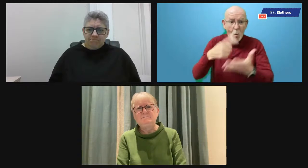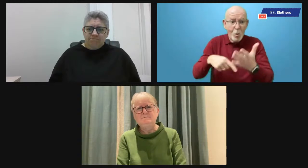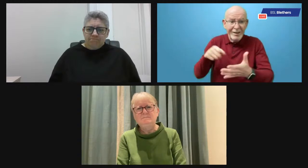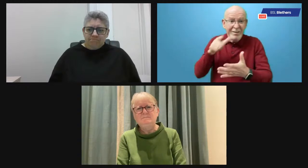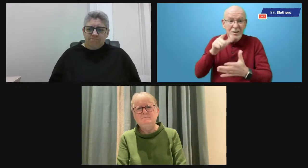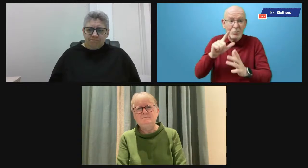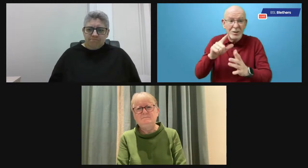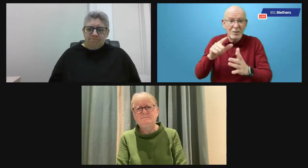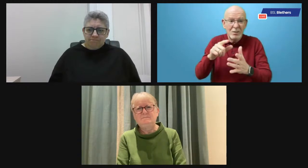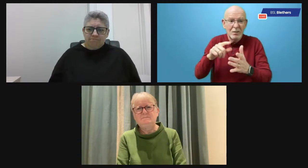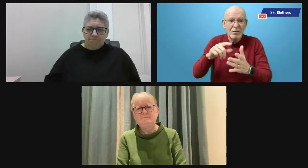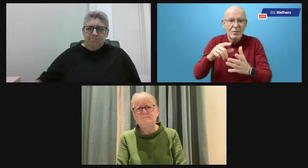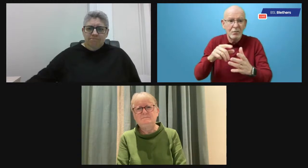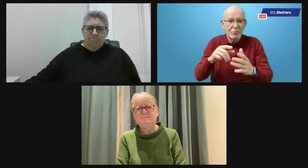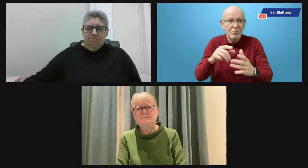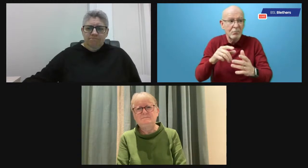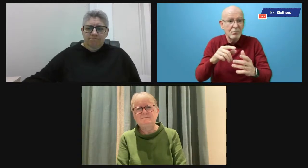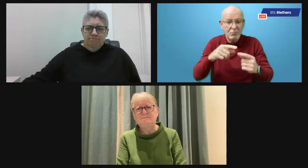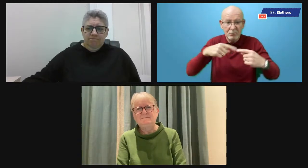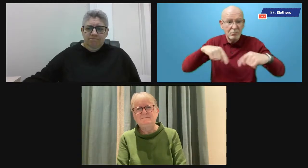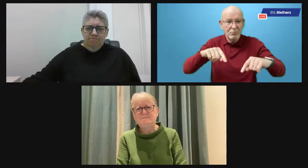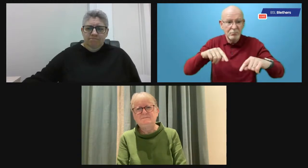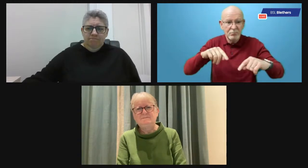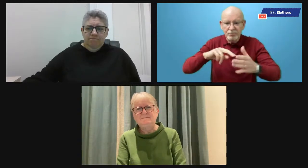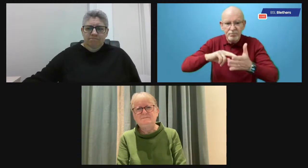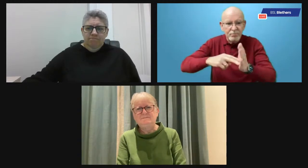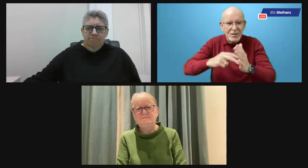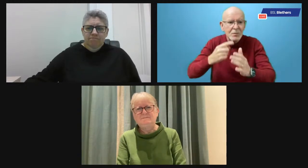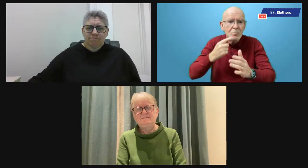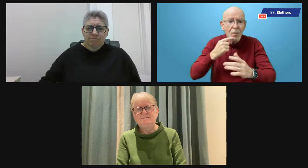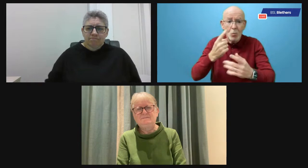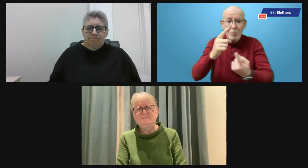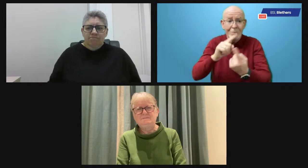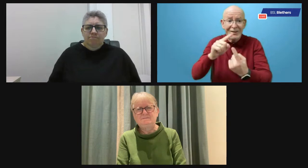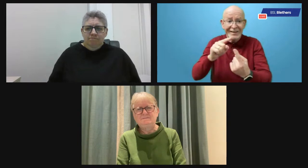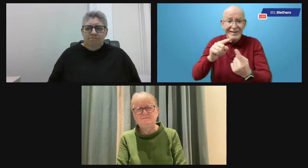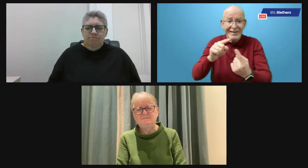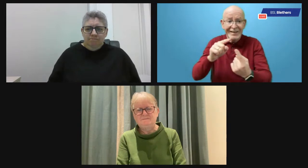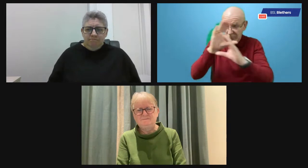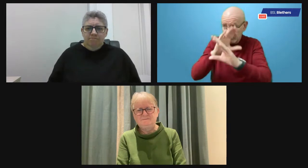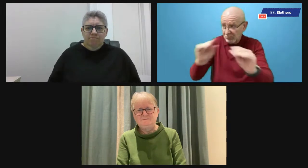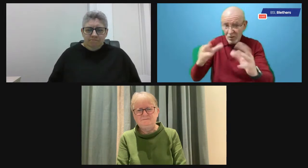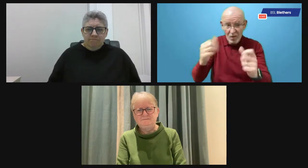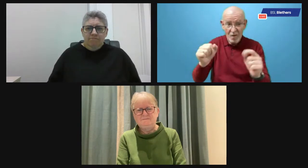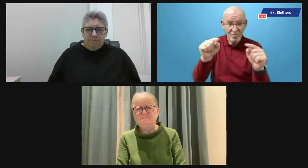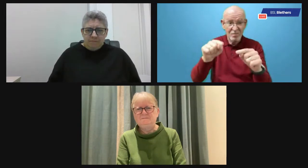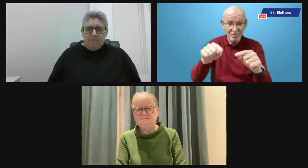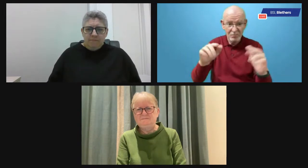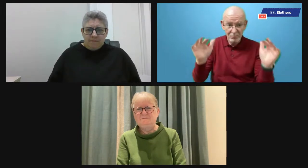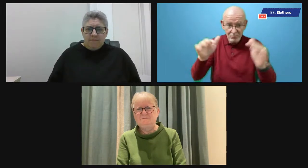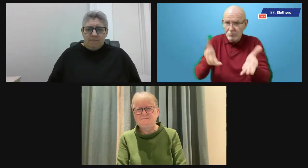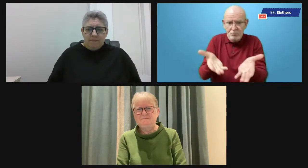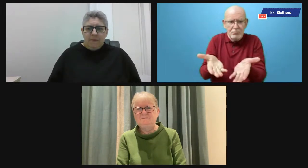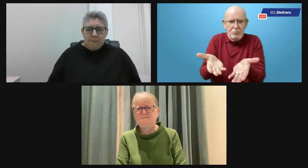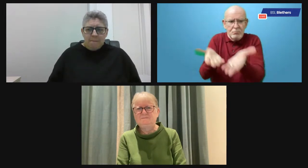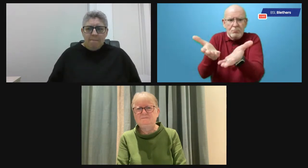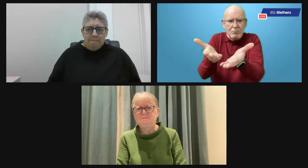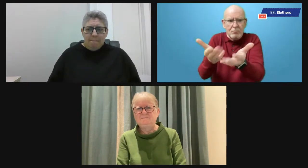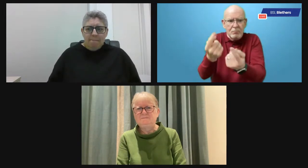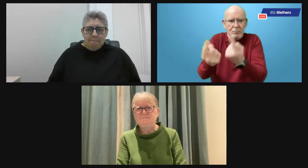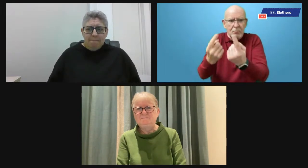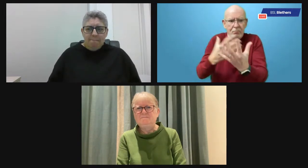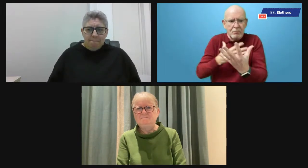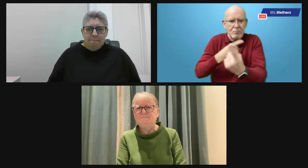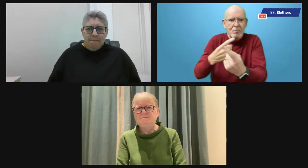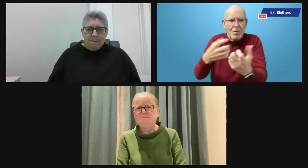anyway, we had all of these people all coming together, and really the natural turning point for us was to have a meeting and